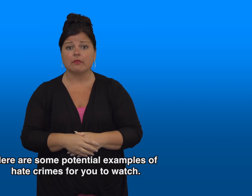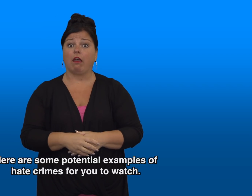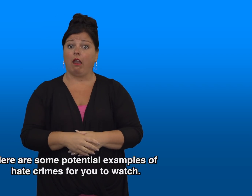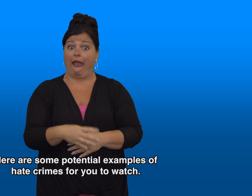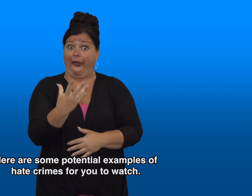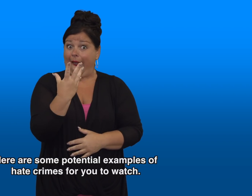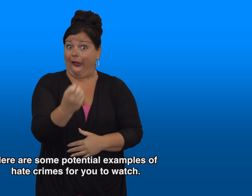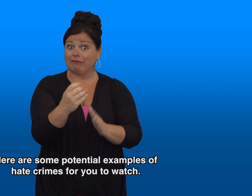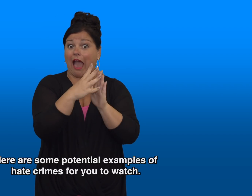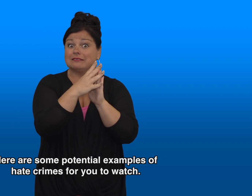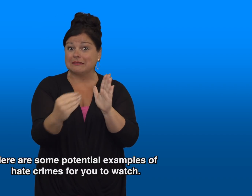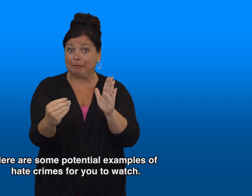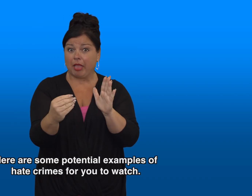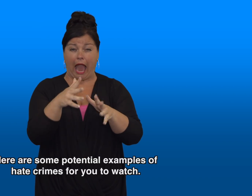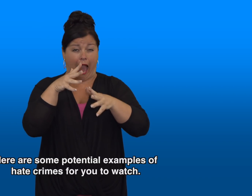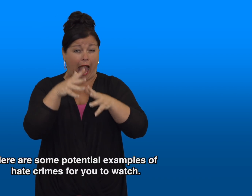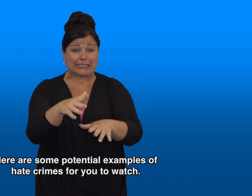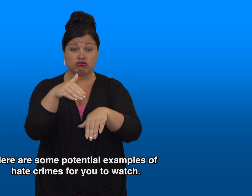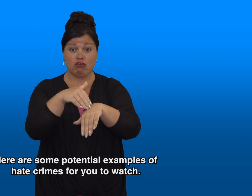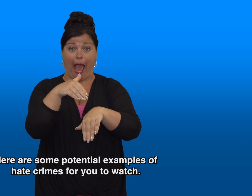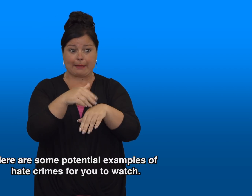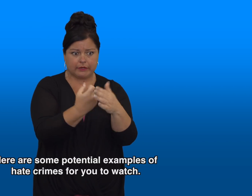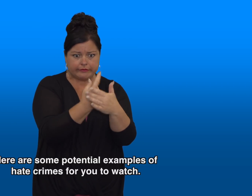Here are some potential examples of hate crimes for you to watch.